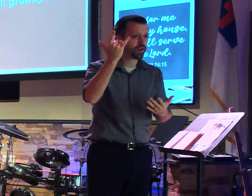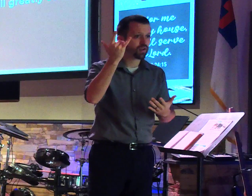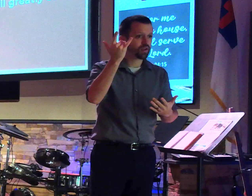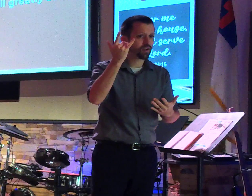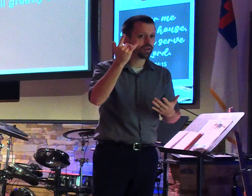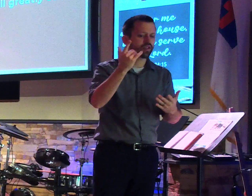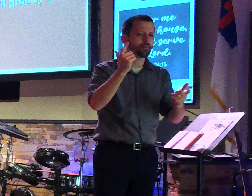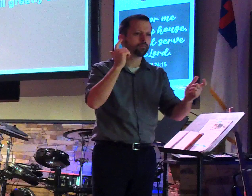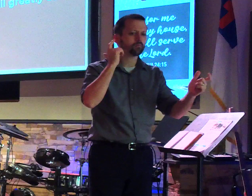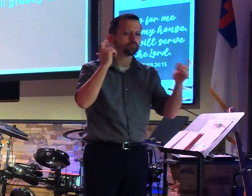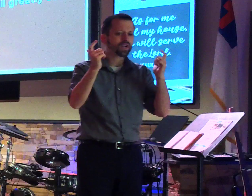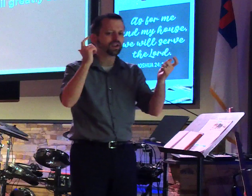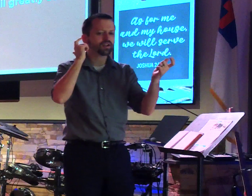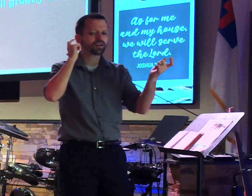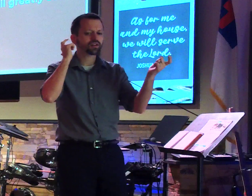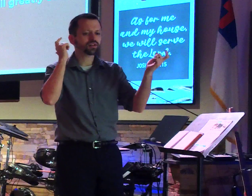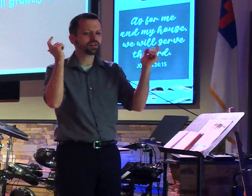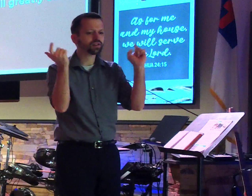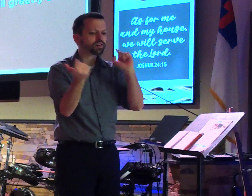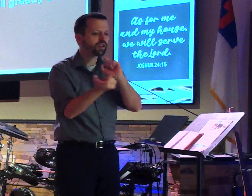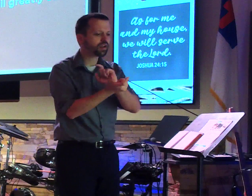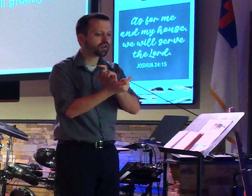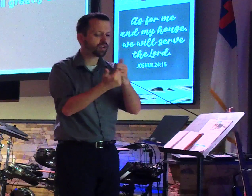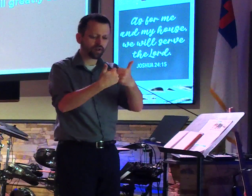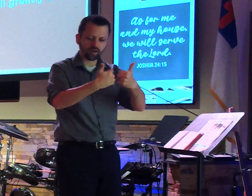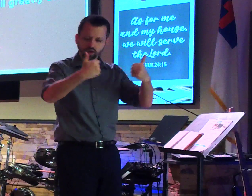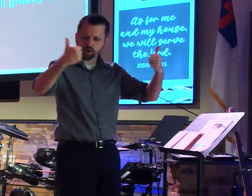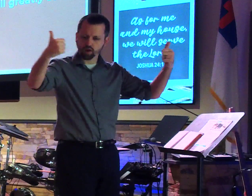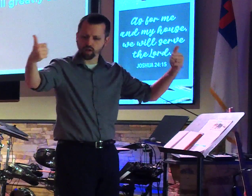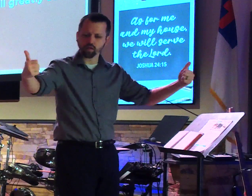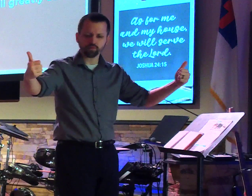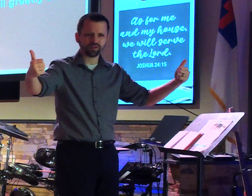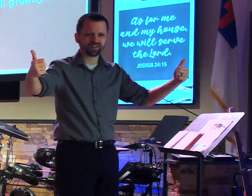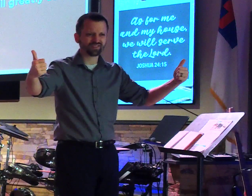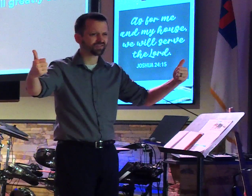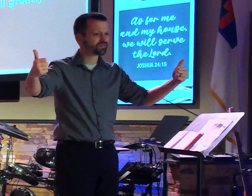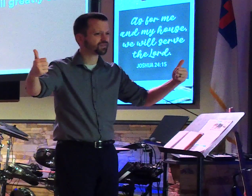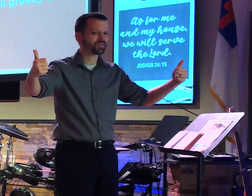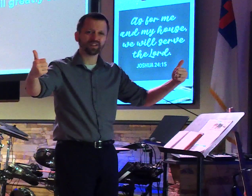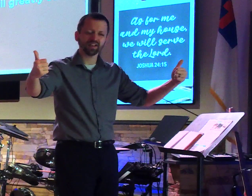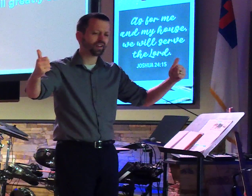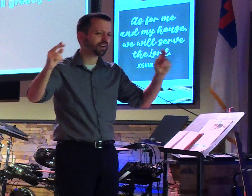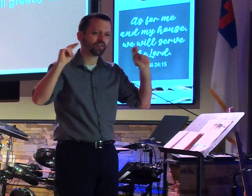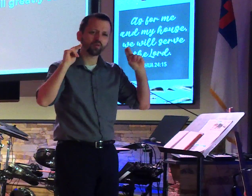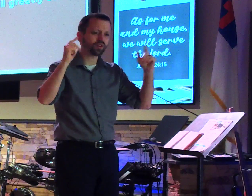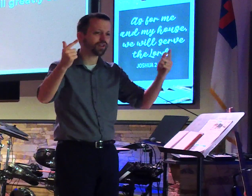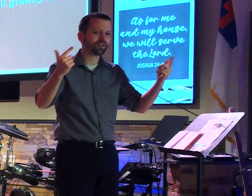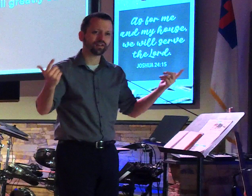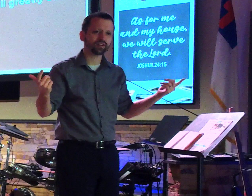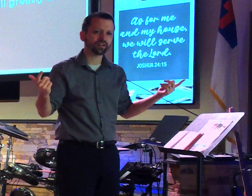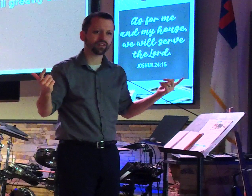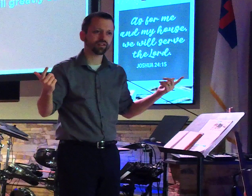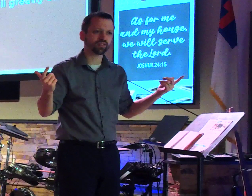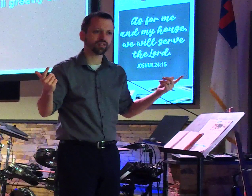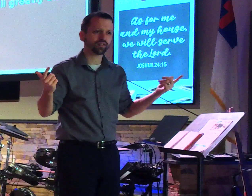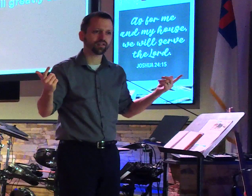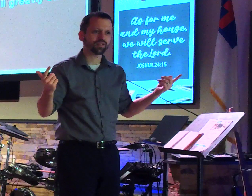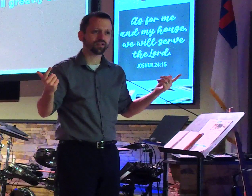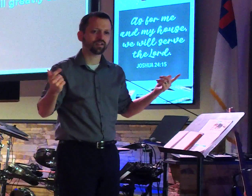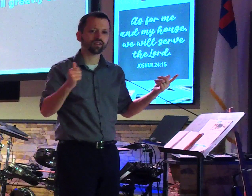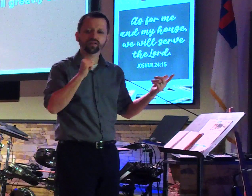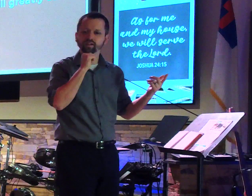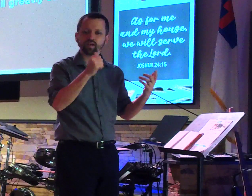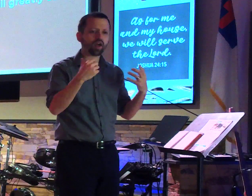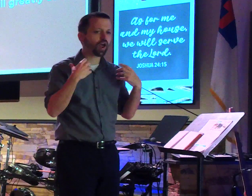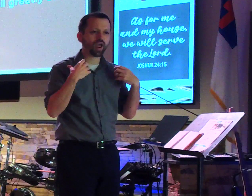great change in your life, and you're separated most of the time from each other. And that's probably not